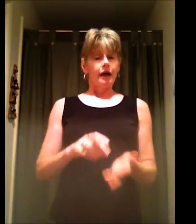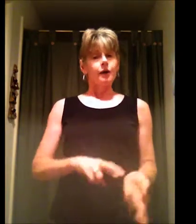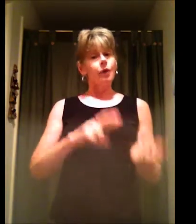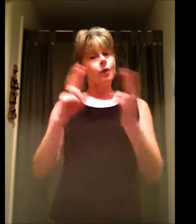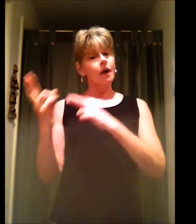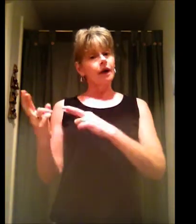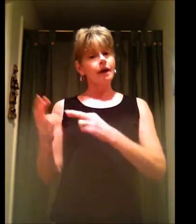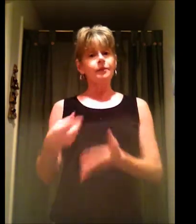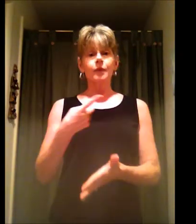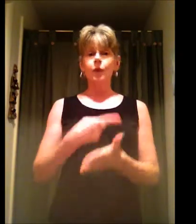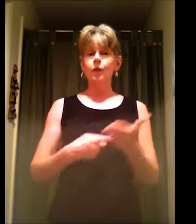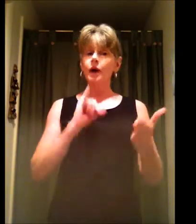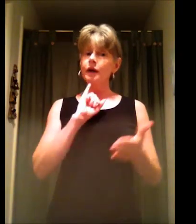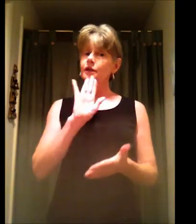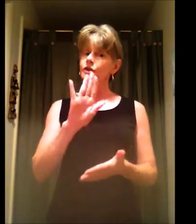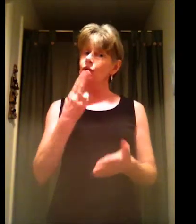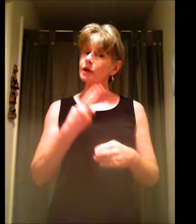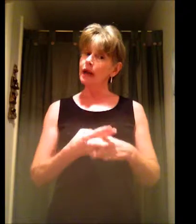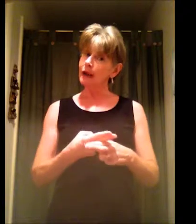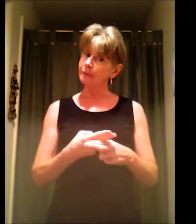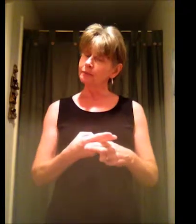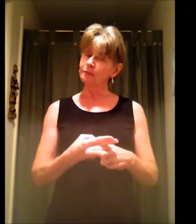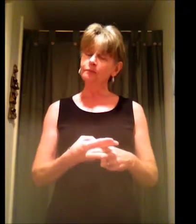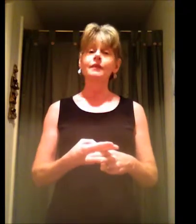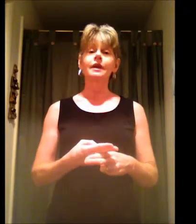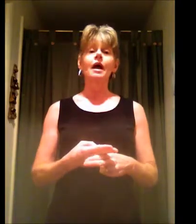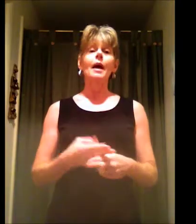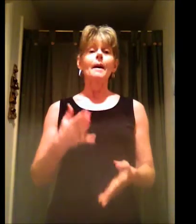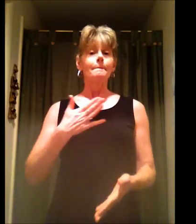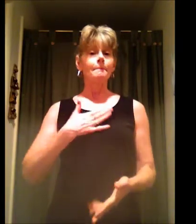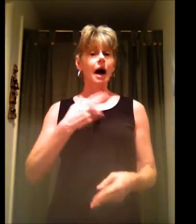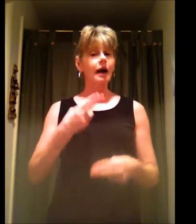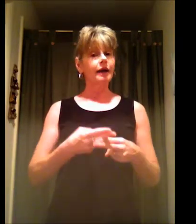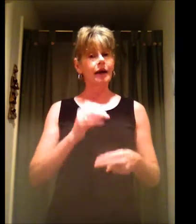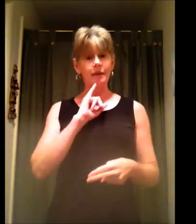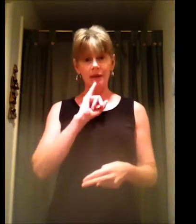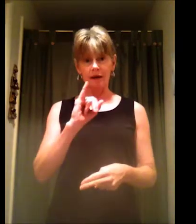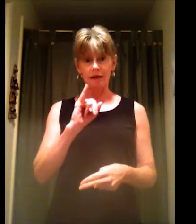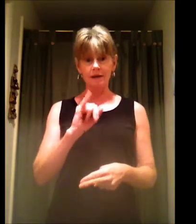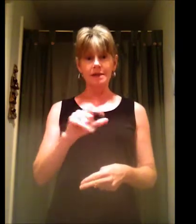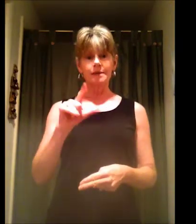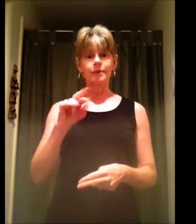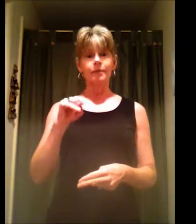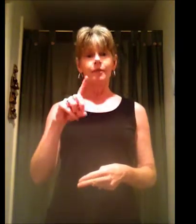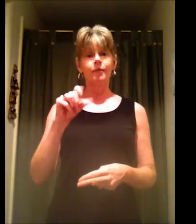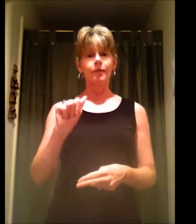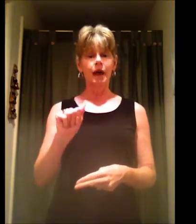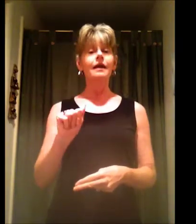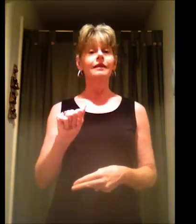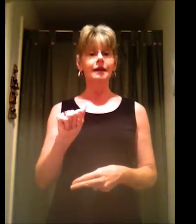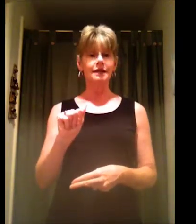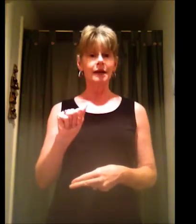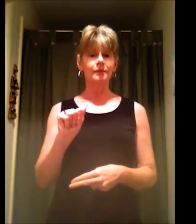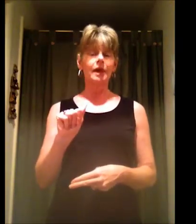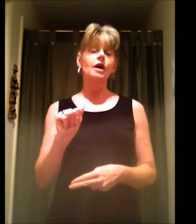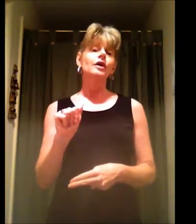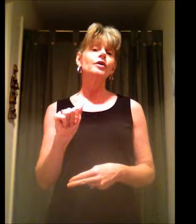Again, ready? What is your name? My name is Linda. You